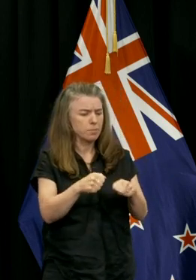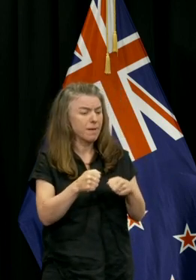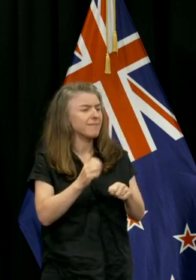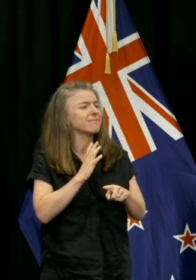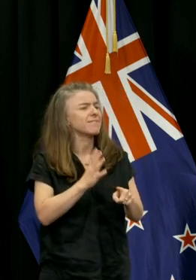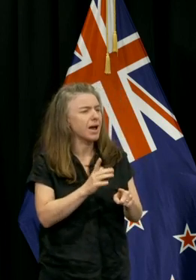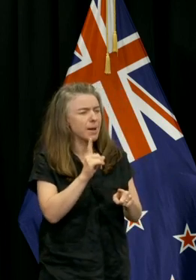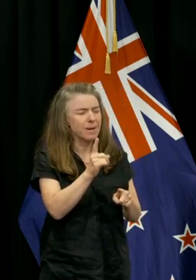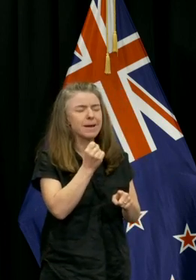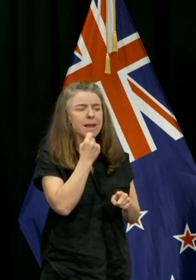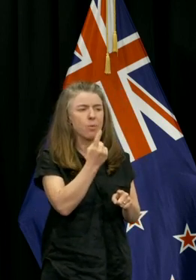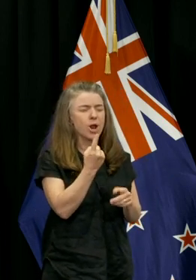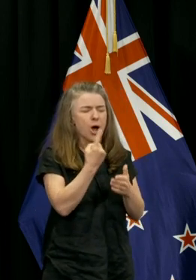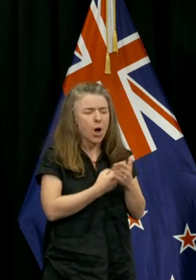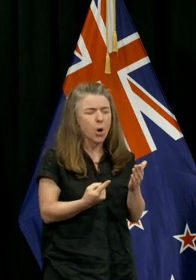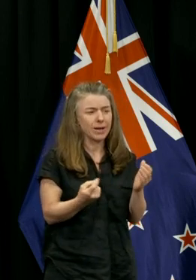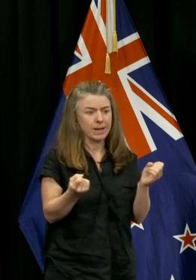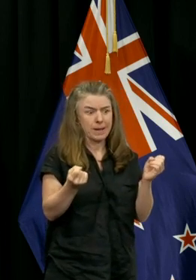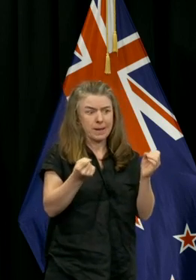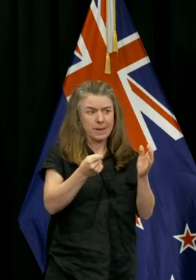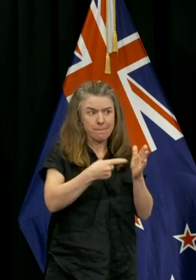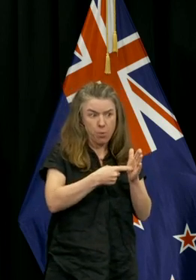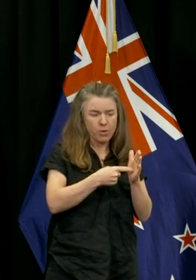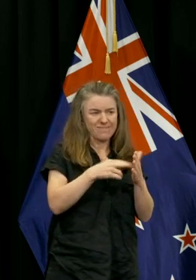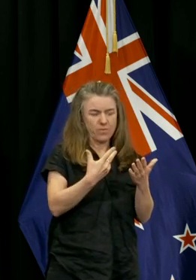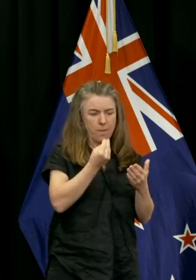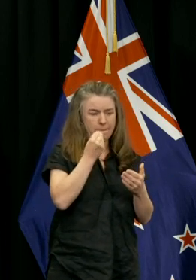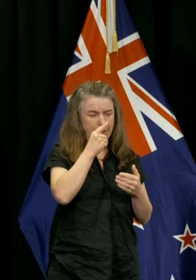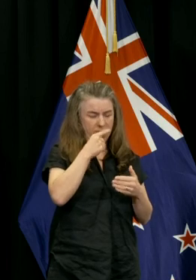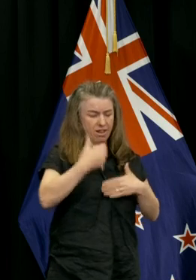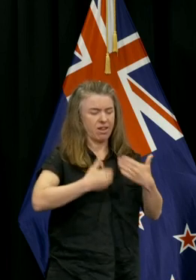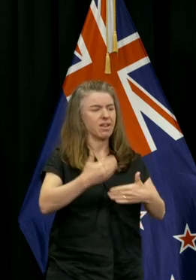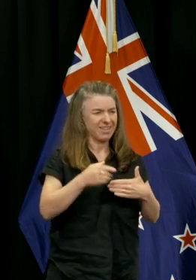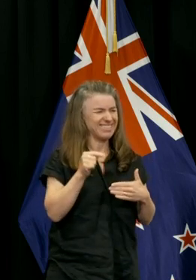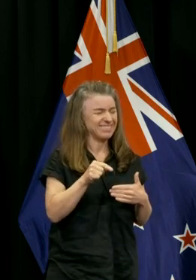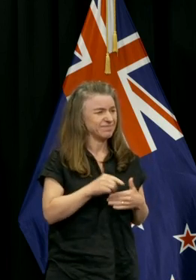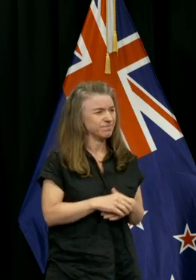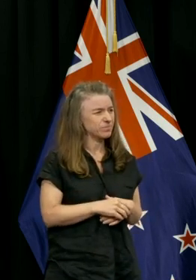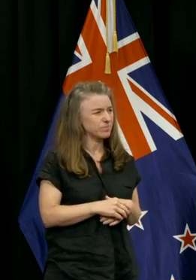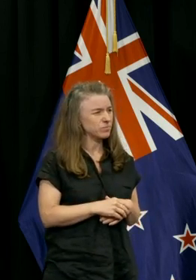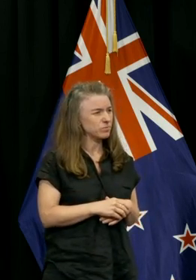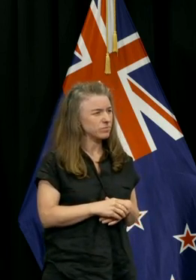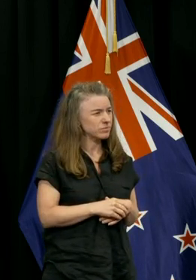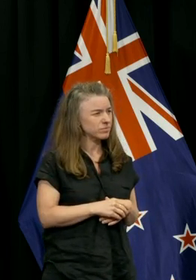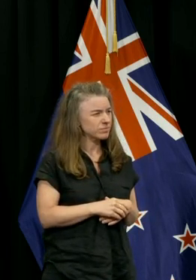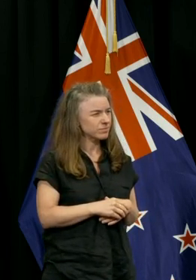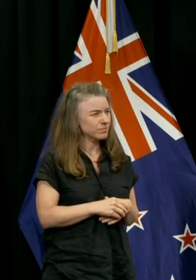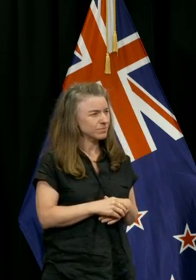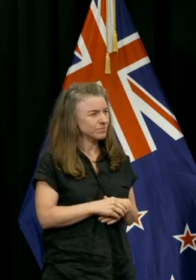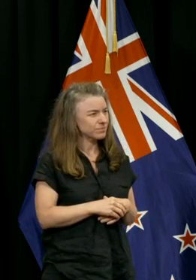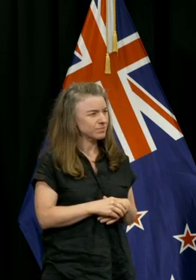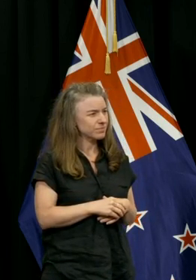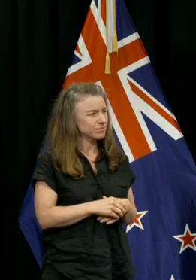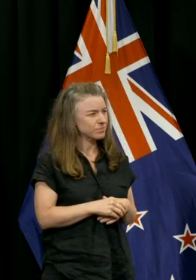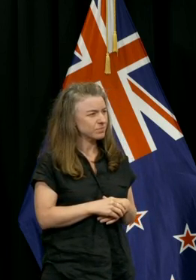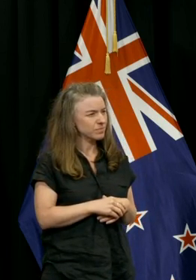remains essential services, but nothing else. Just also how eerie, how creepy it almost is to see the streets so empty,